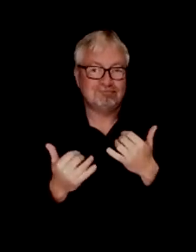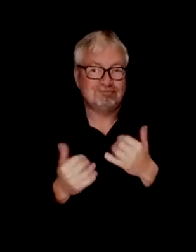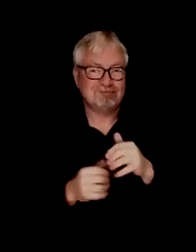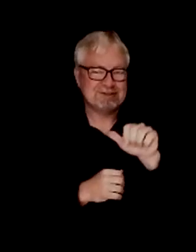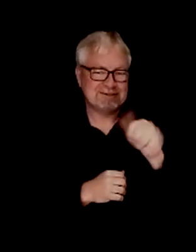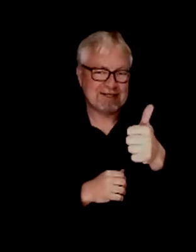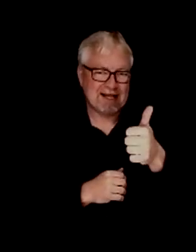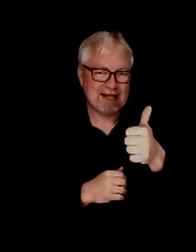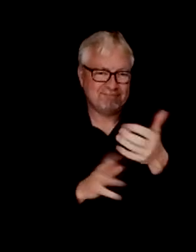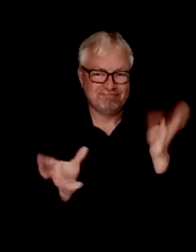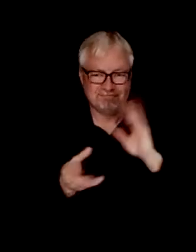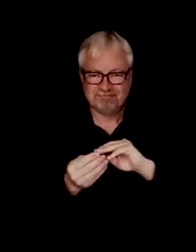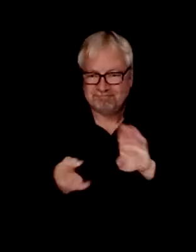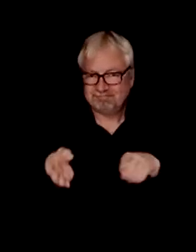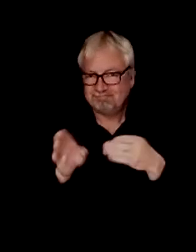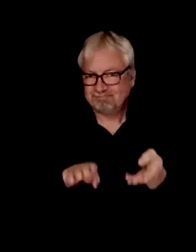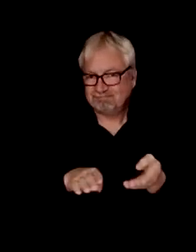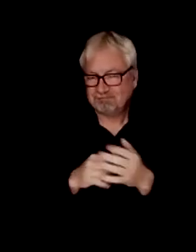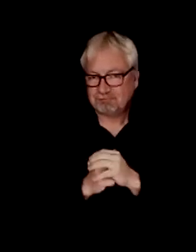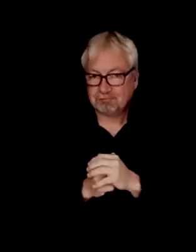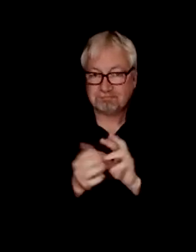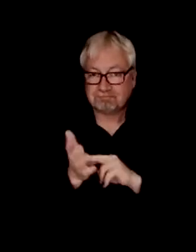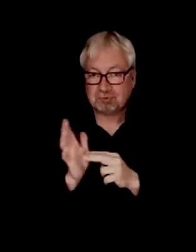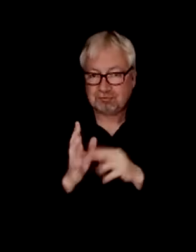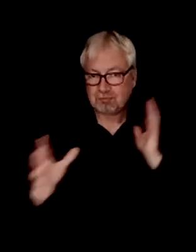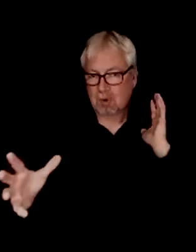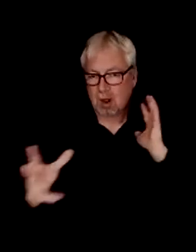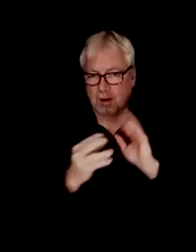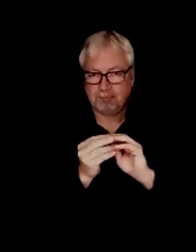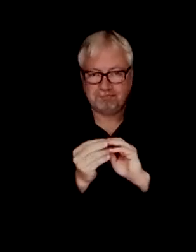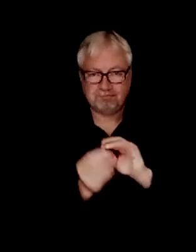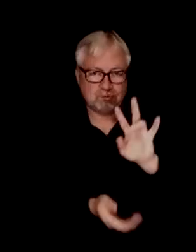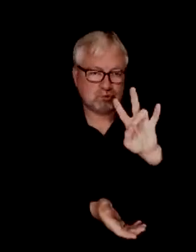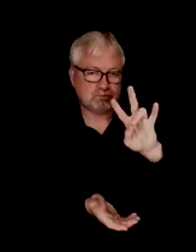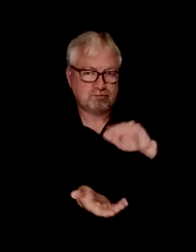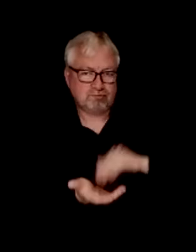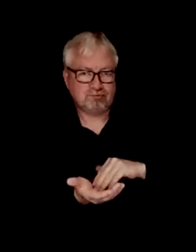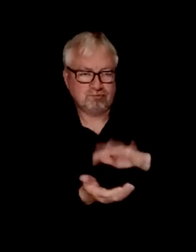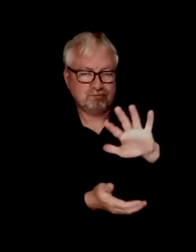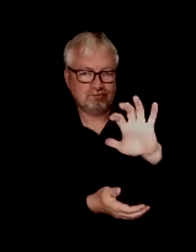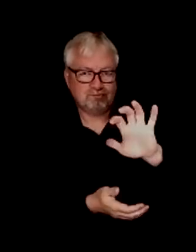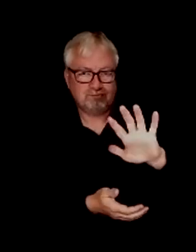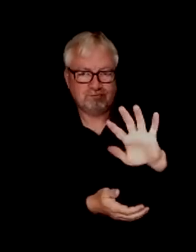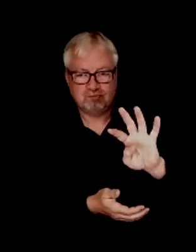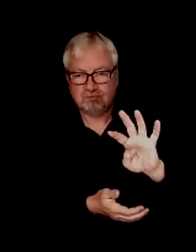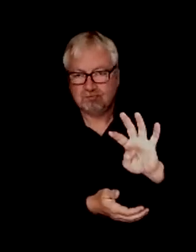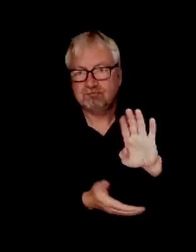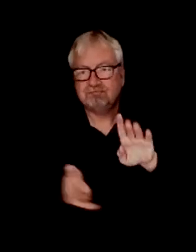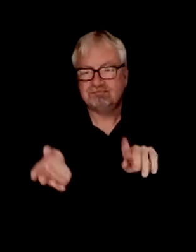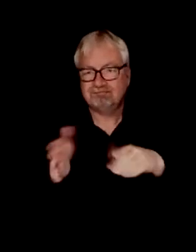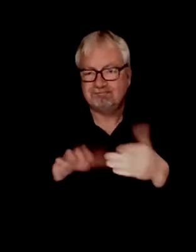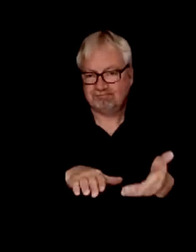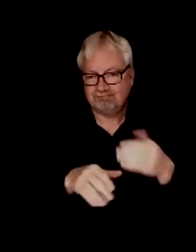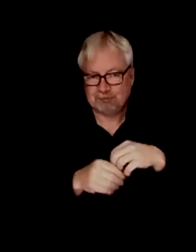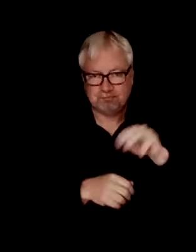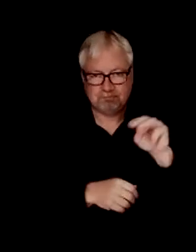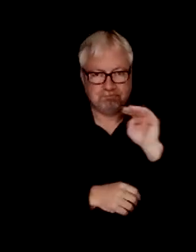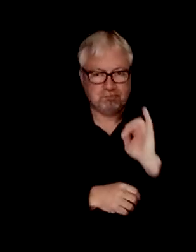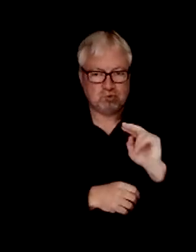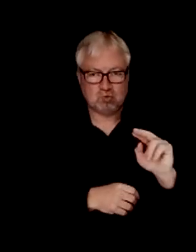us to 7,054 total Minnesotans who've lost their lives since the start of this pandemic to